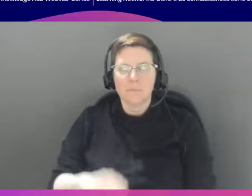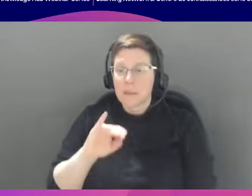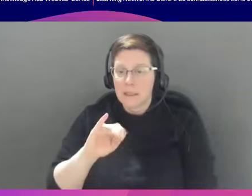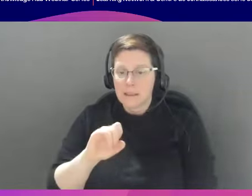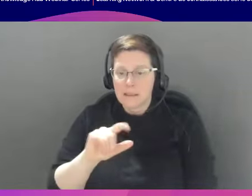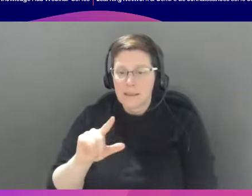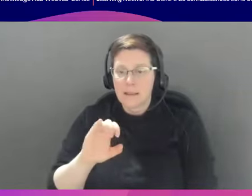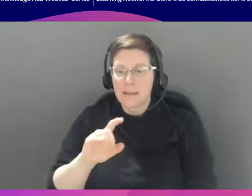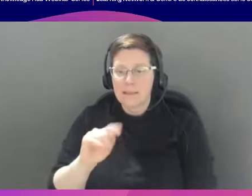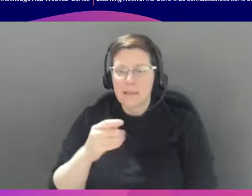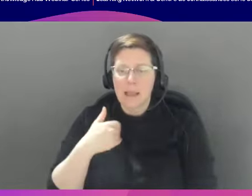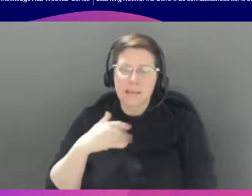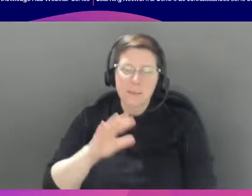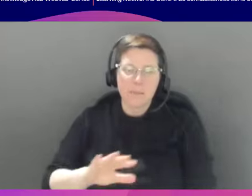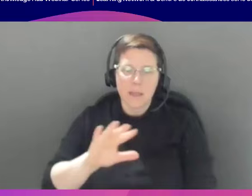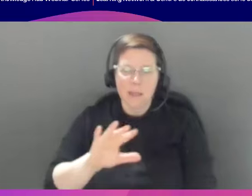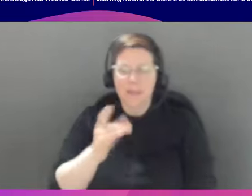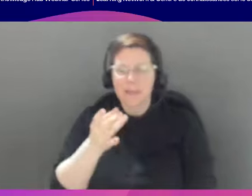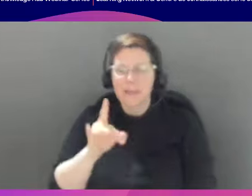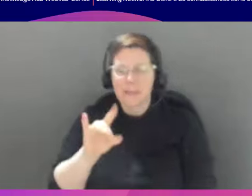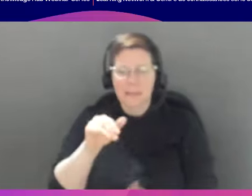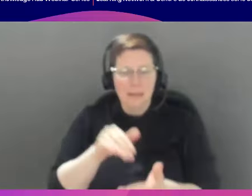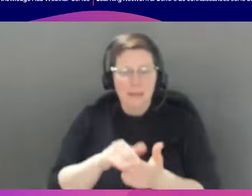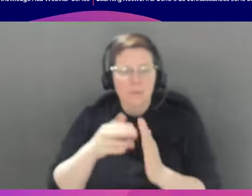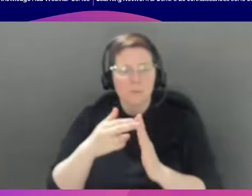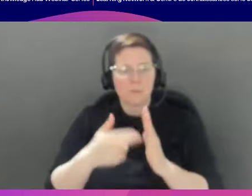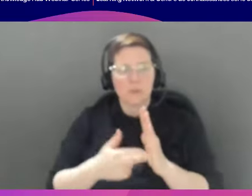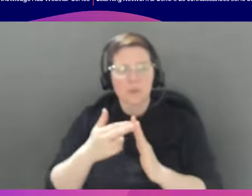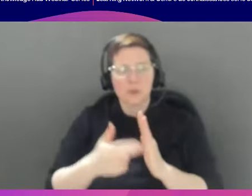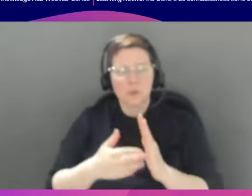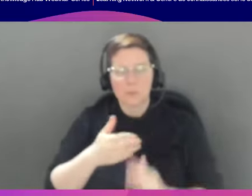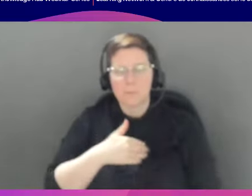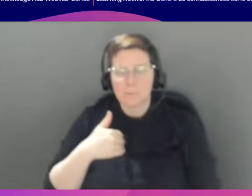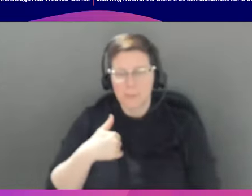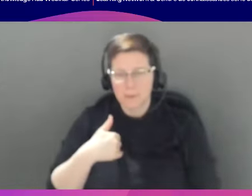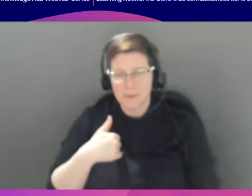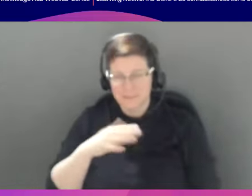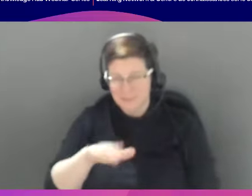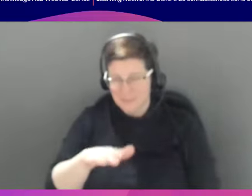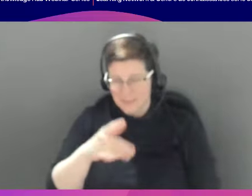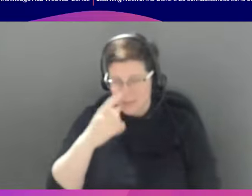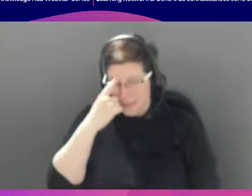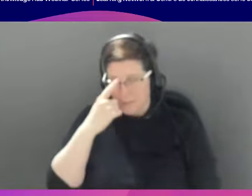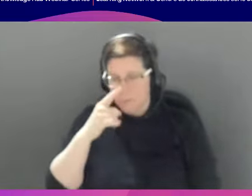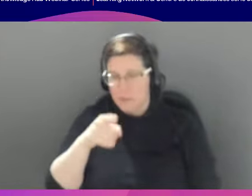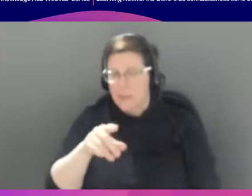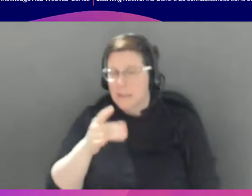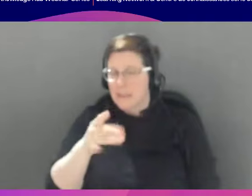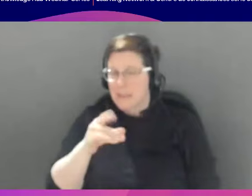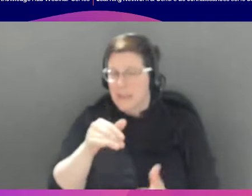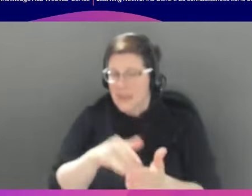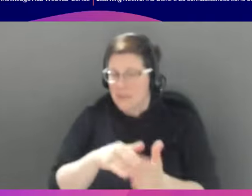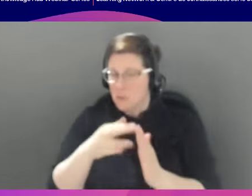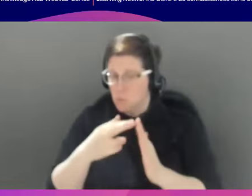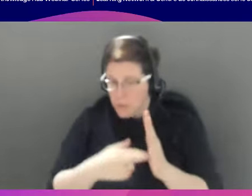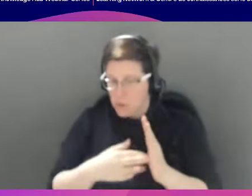Incel-exit has about 18,000 registered members. And I want us to bookmark that number, 18,000